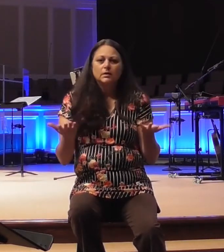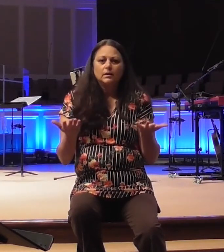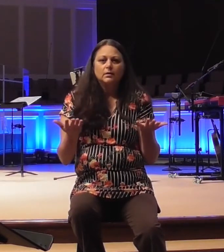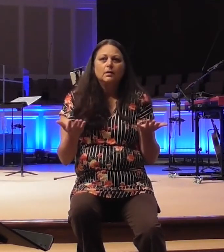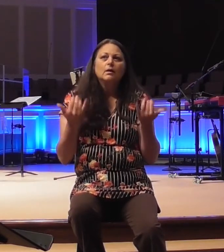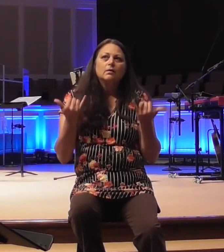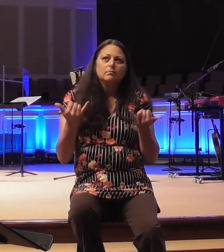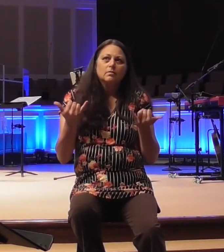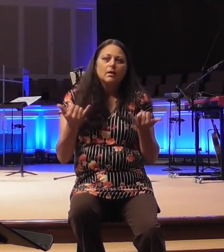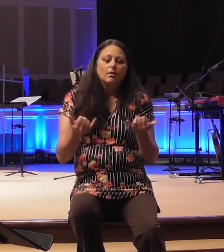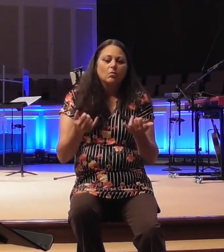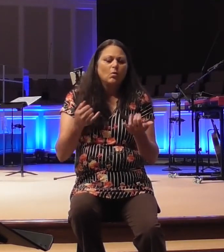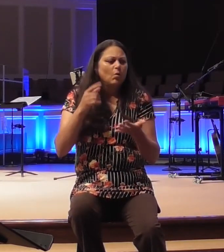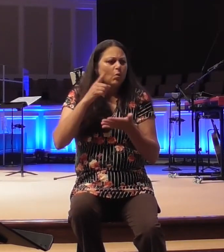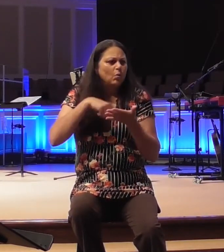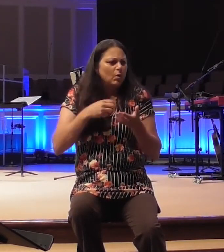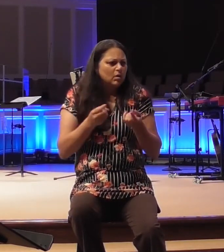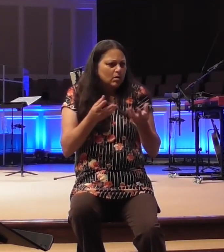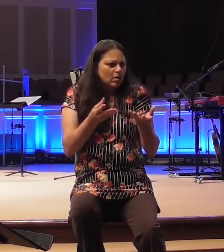memory